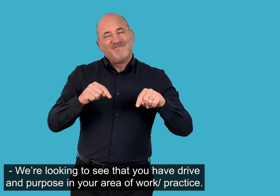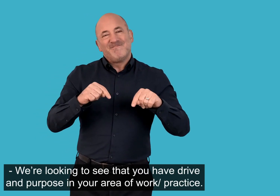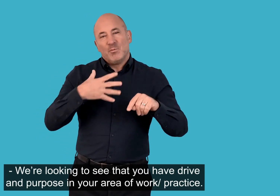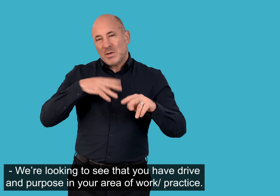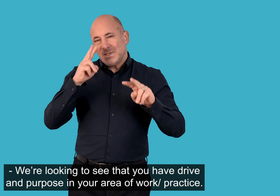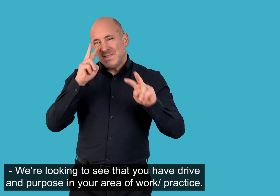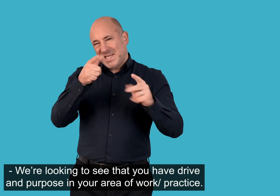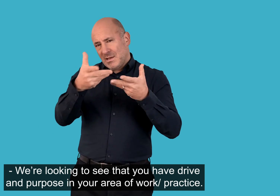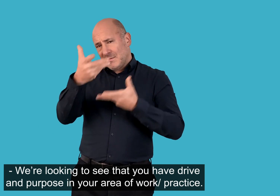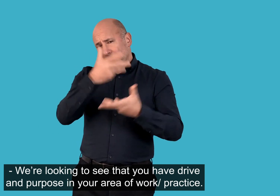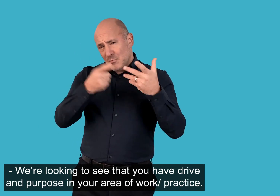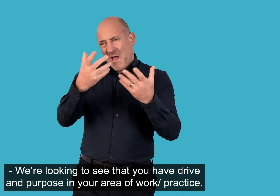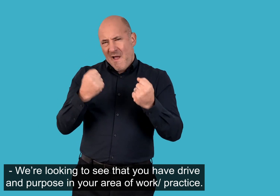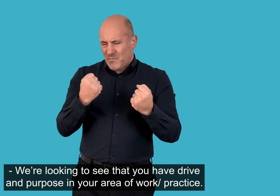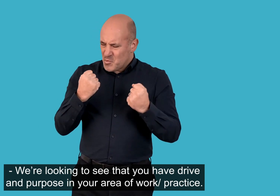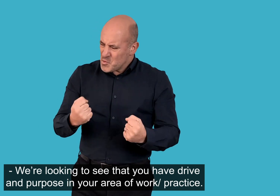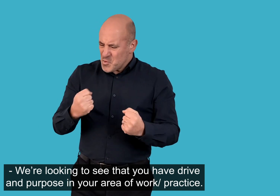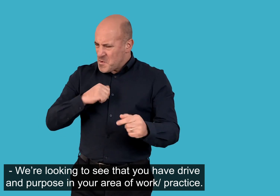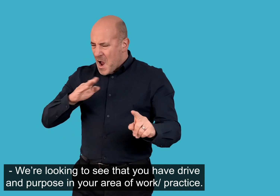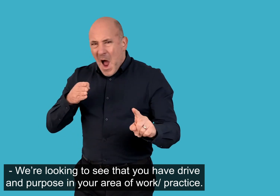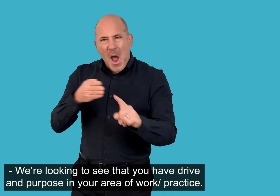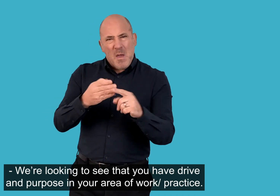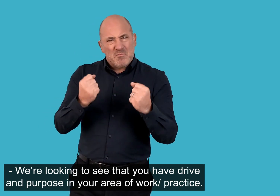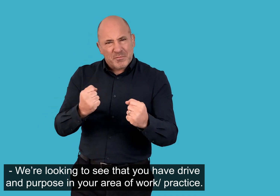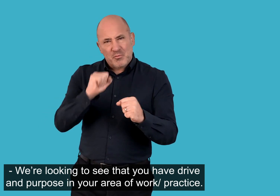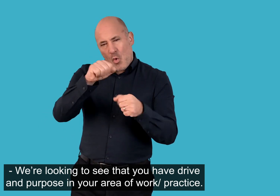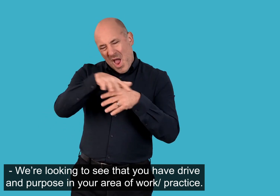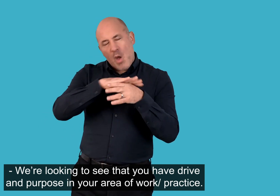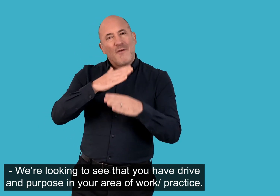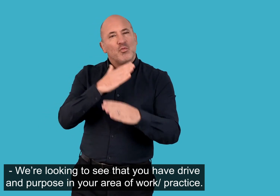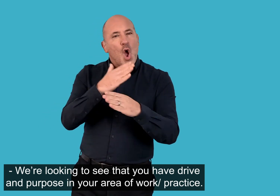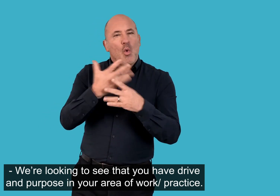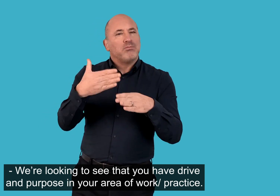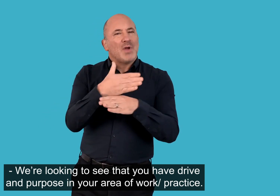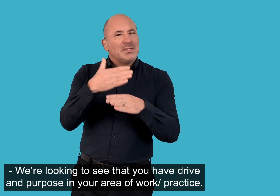We're looking to see that you have drive and purpose in your area of work or practice.